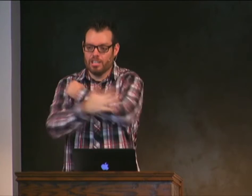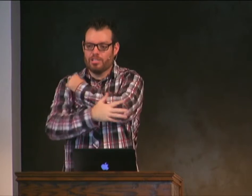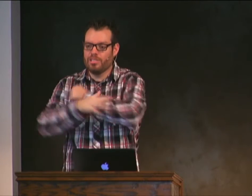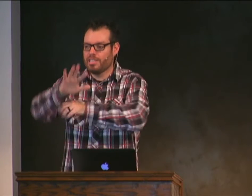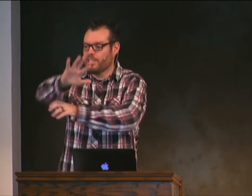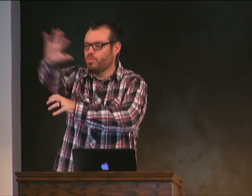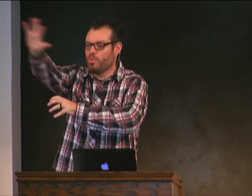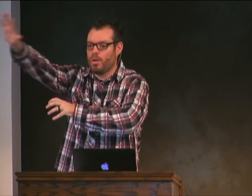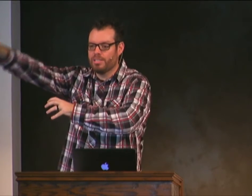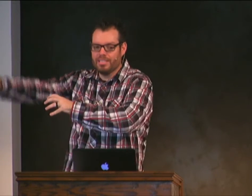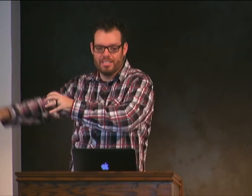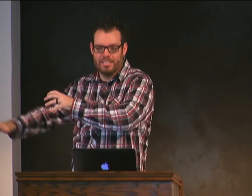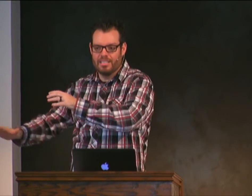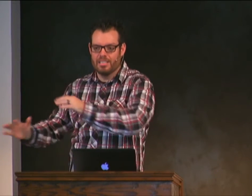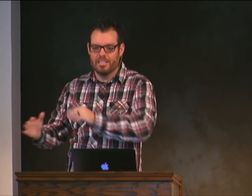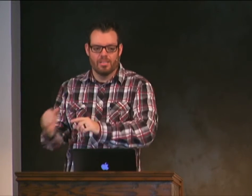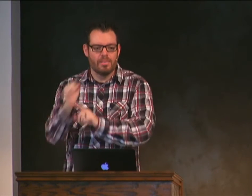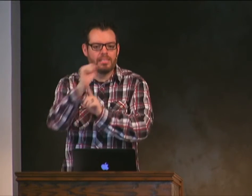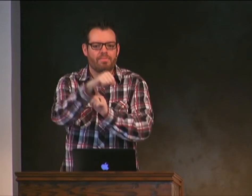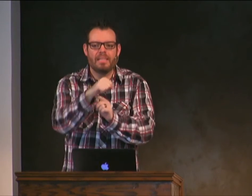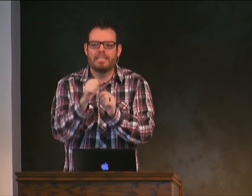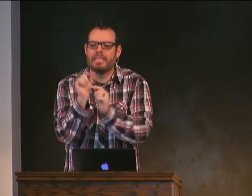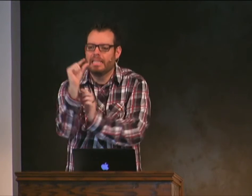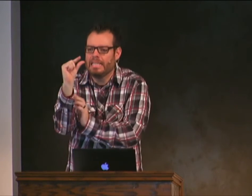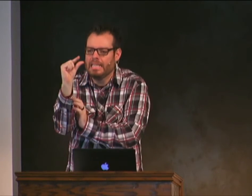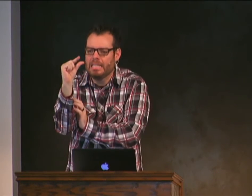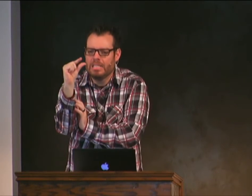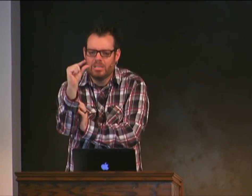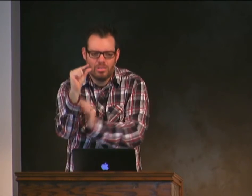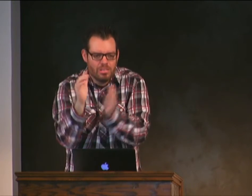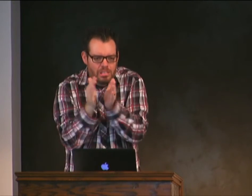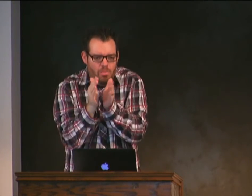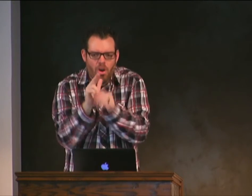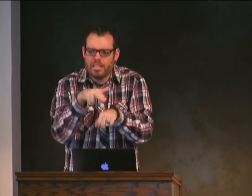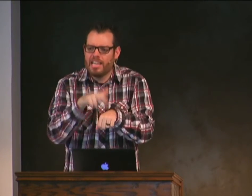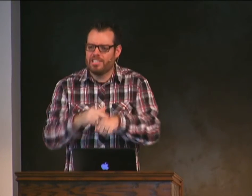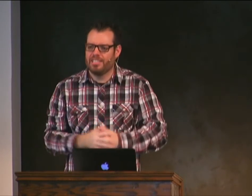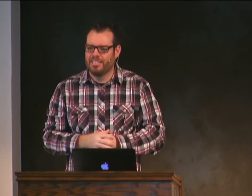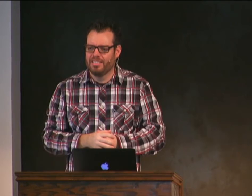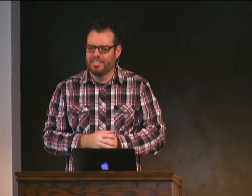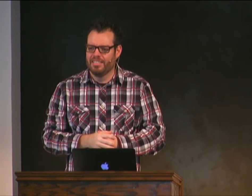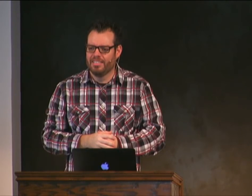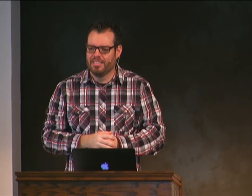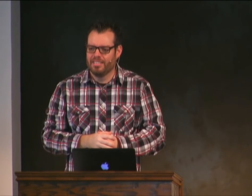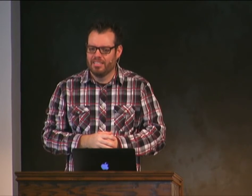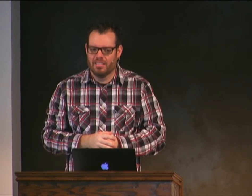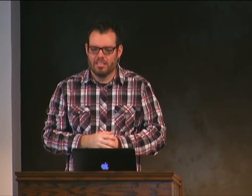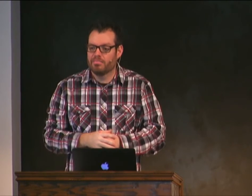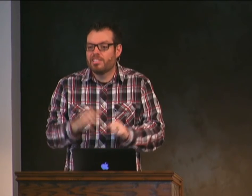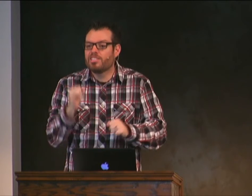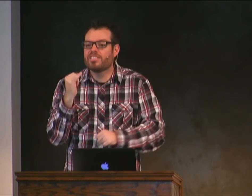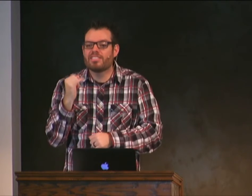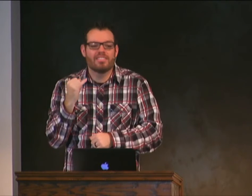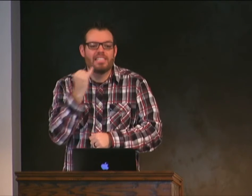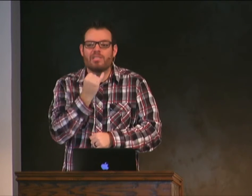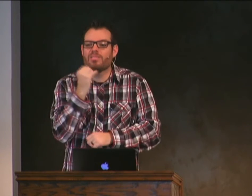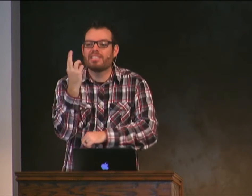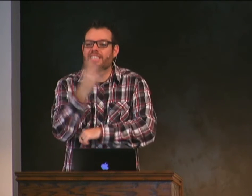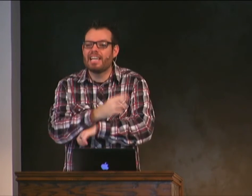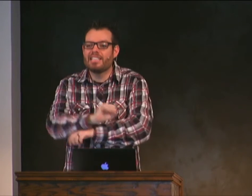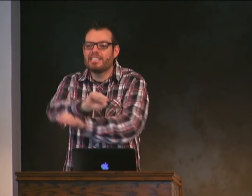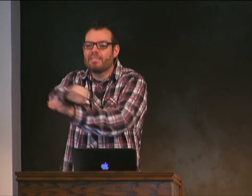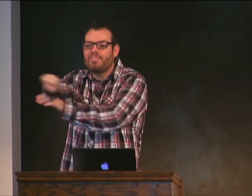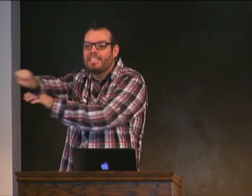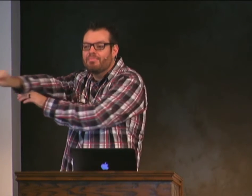Yeah. The countries that surround it was defeat this little small nation. But it took